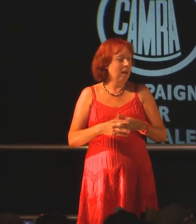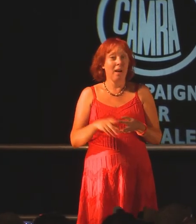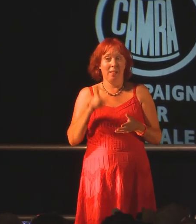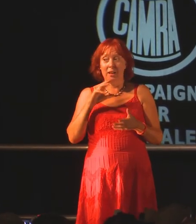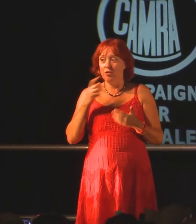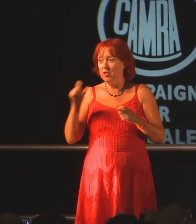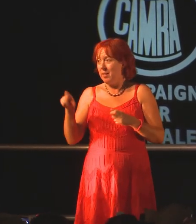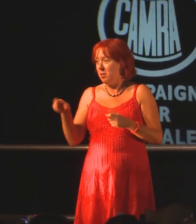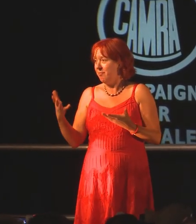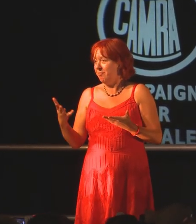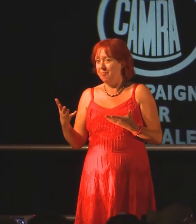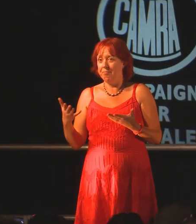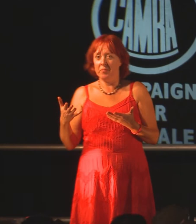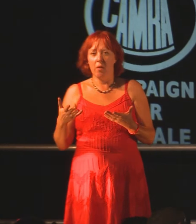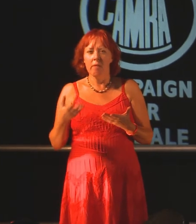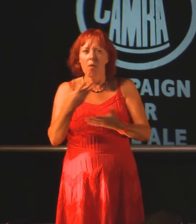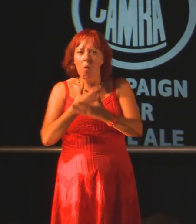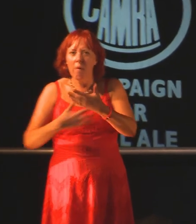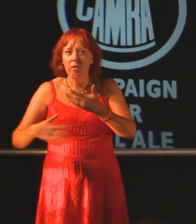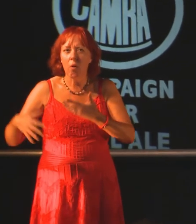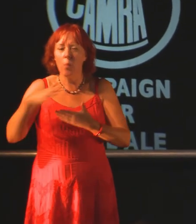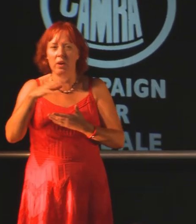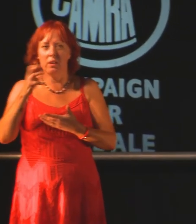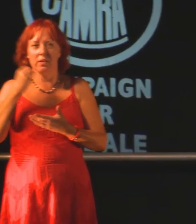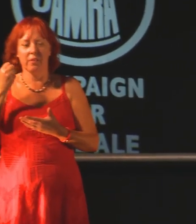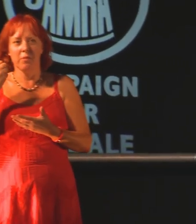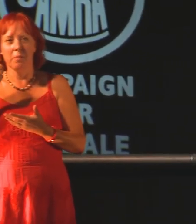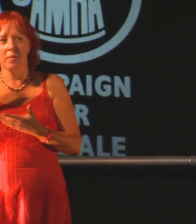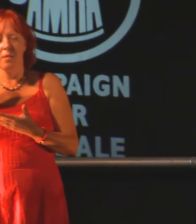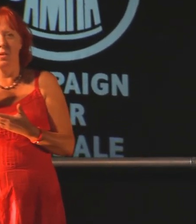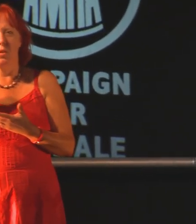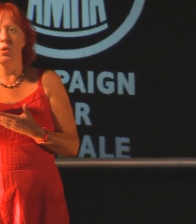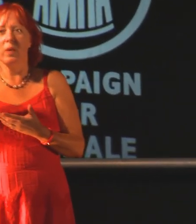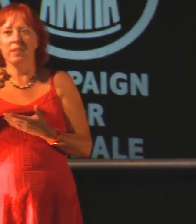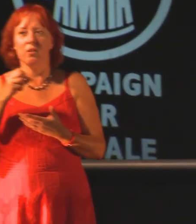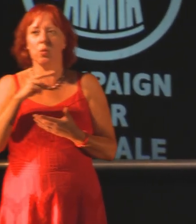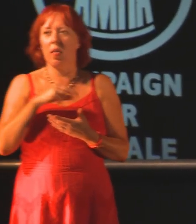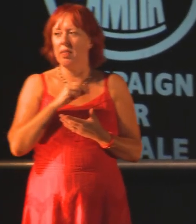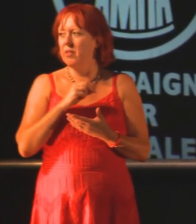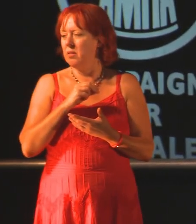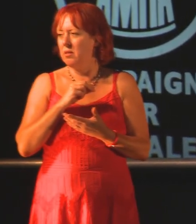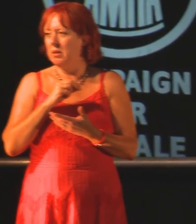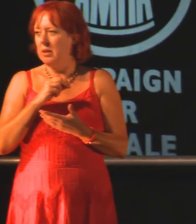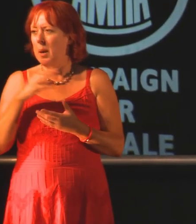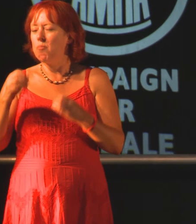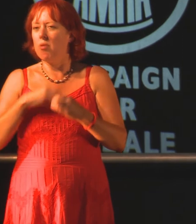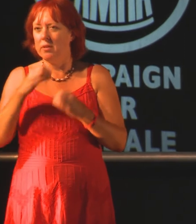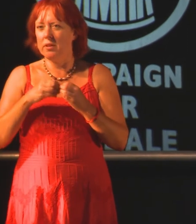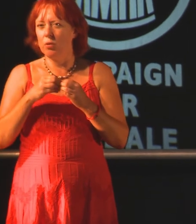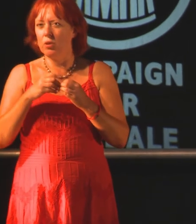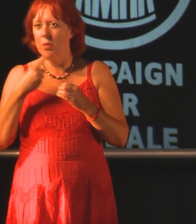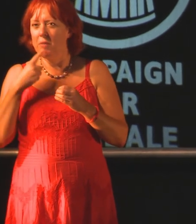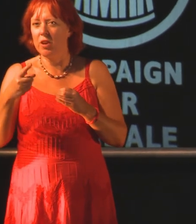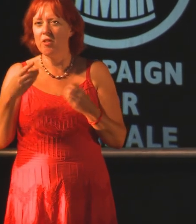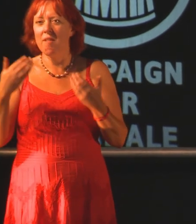Ladies and gentlemen, the overall winners of the Champion Beer of Britain 2012. The bronze goes